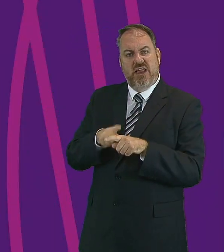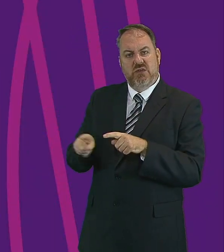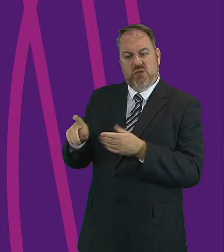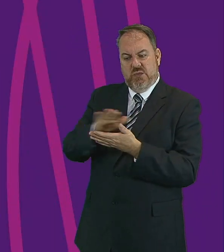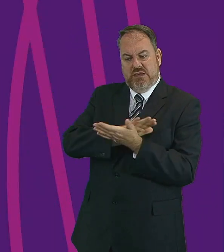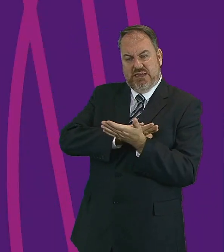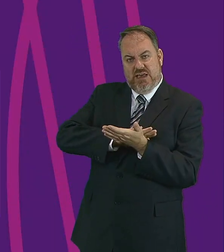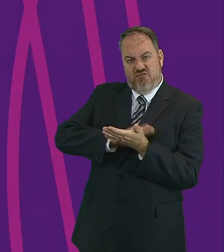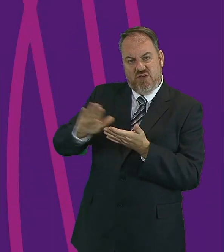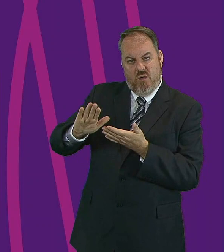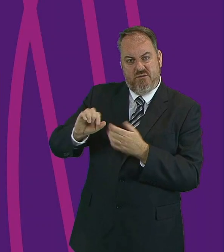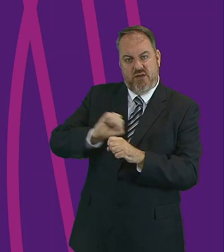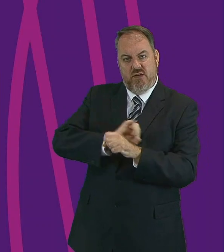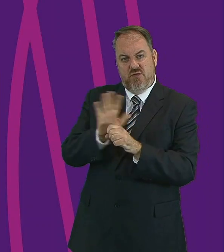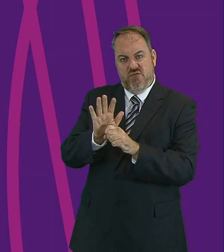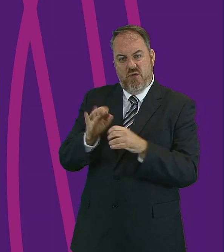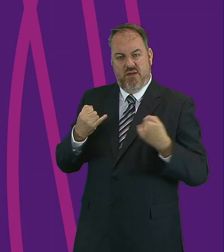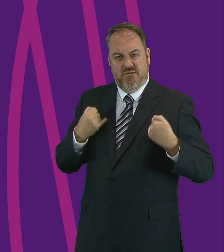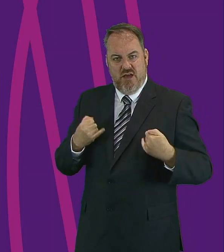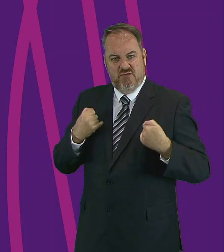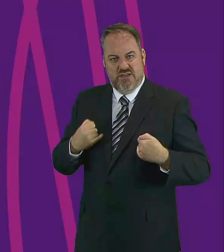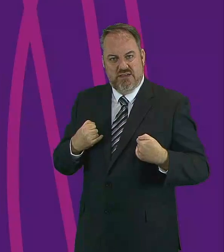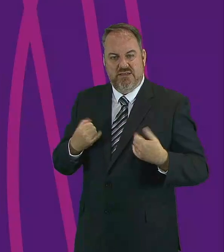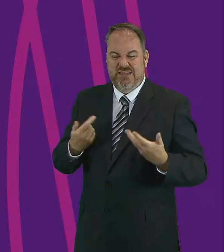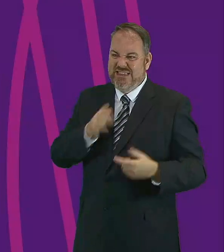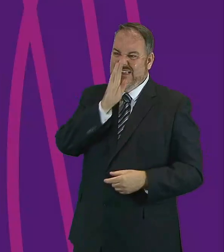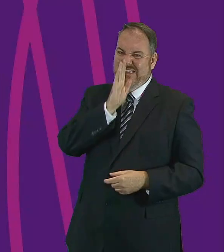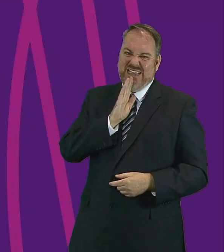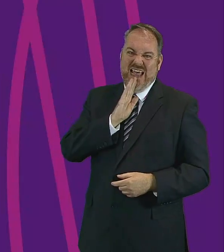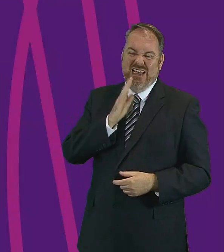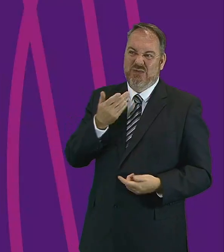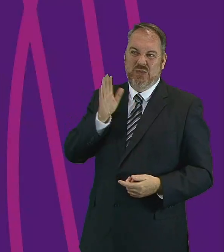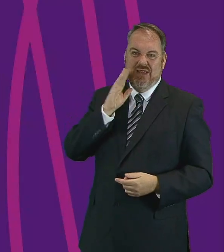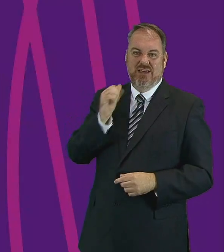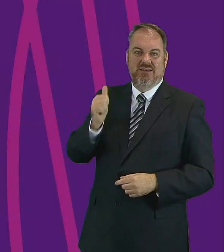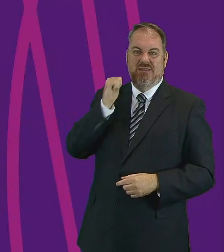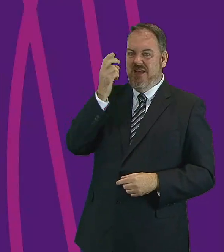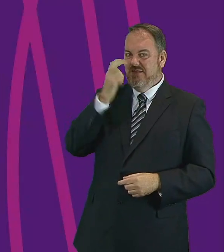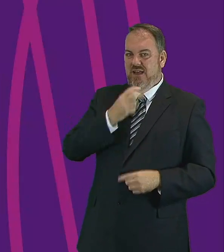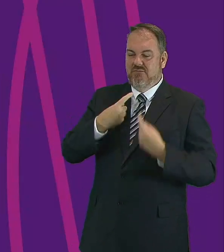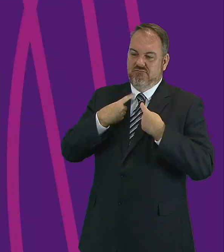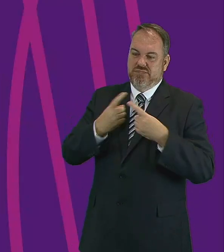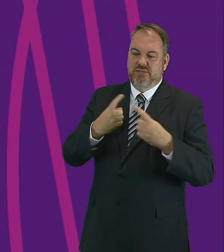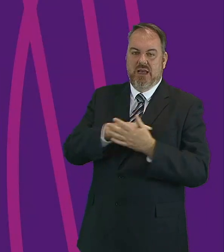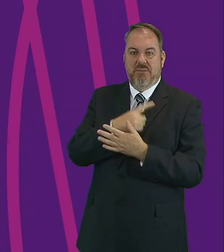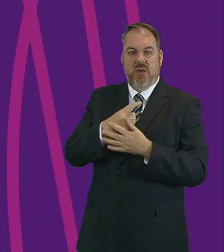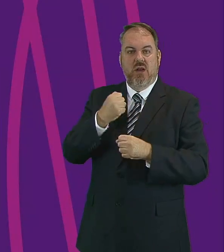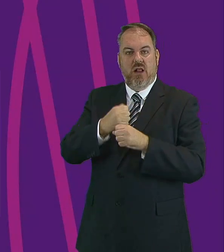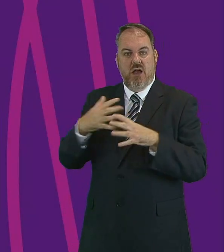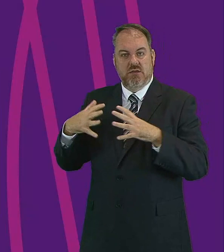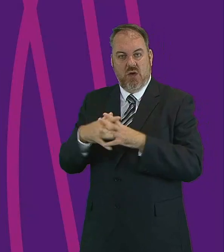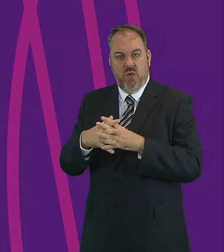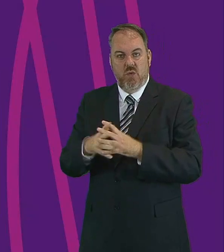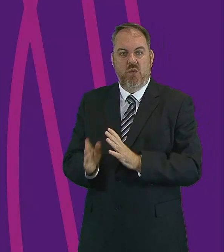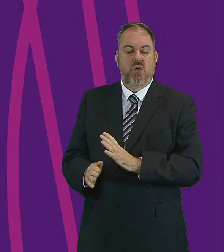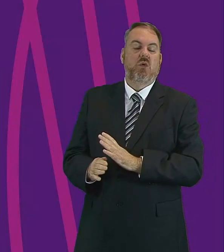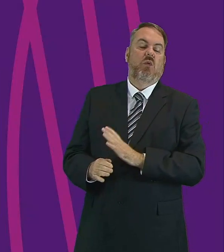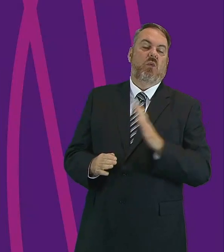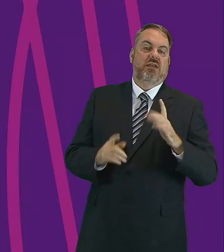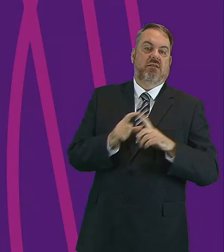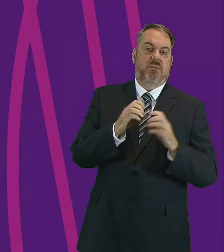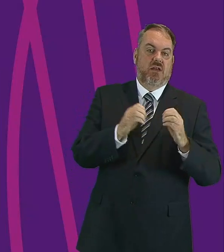So, while we all regret the need for extra measures being introduced in Glasgow, Western Bartonshire and East